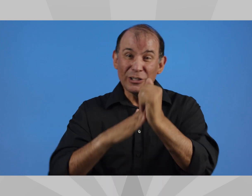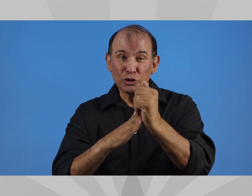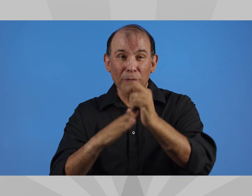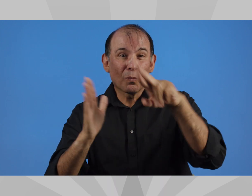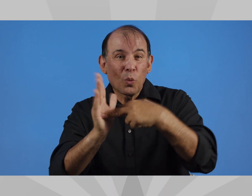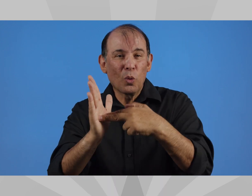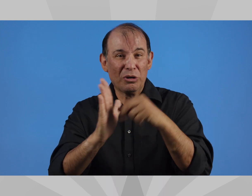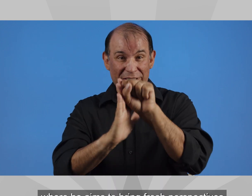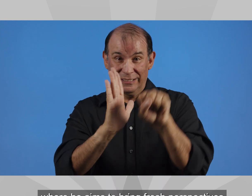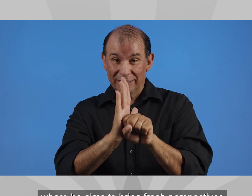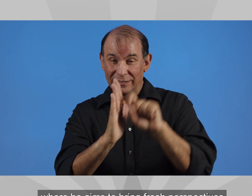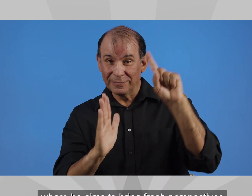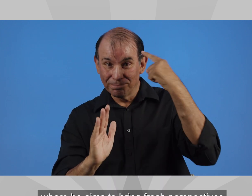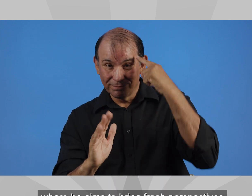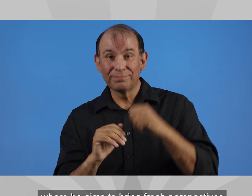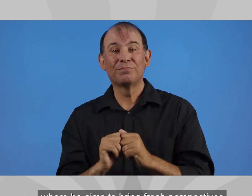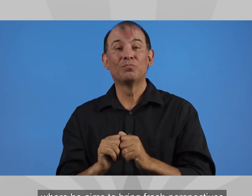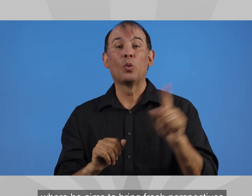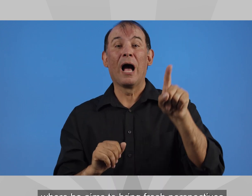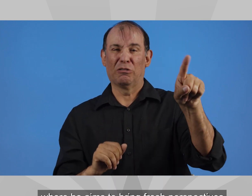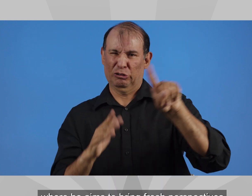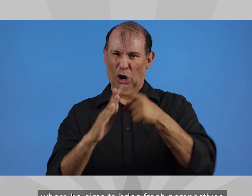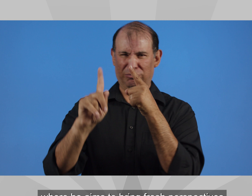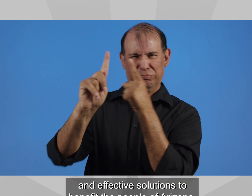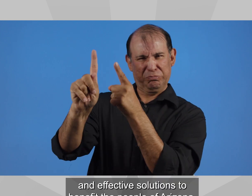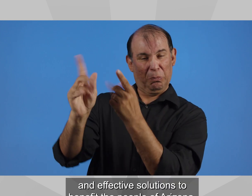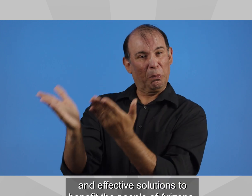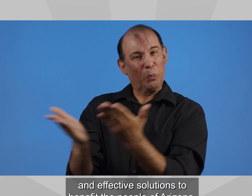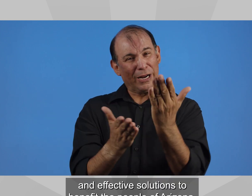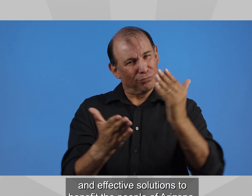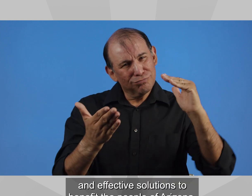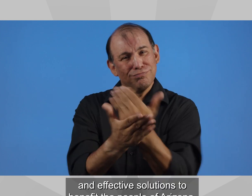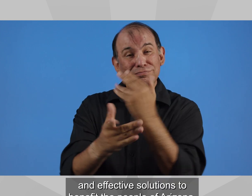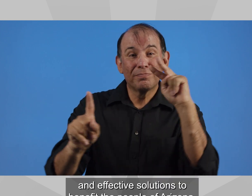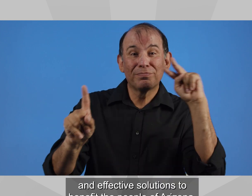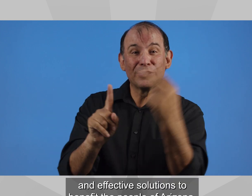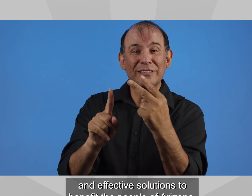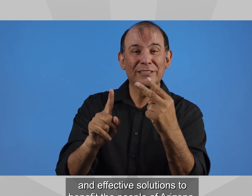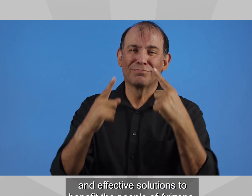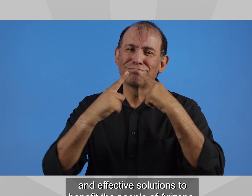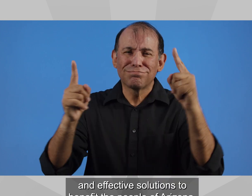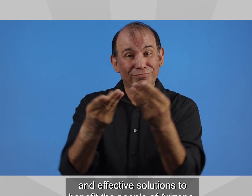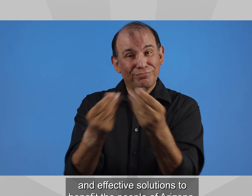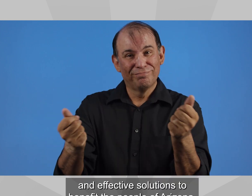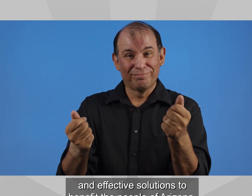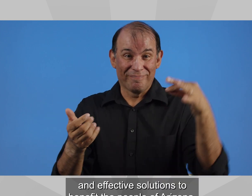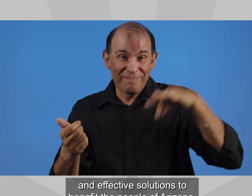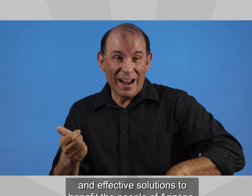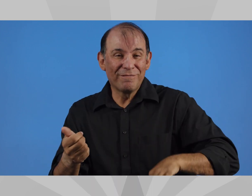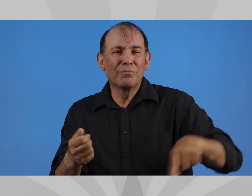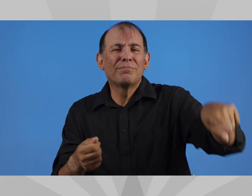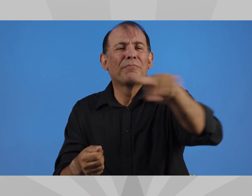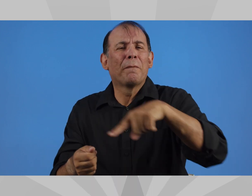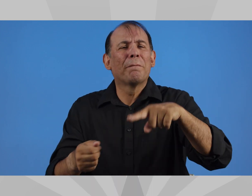government, where he aims to bring fresh perspectives and effective solutions to benefit the people of